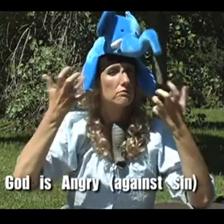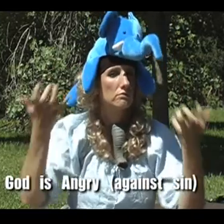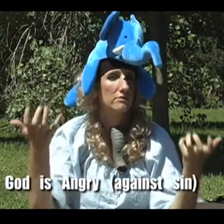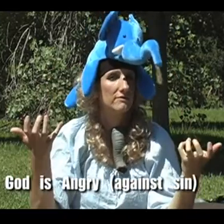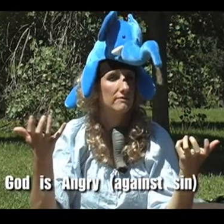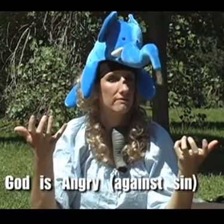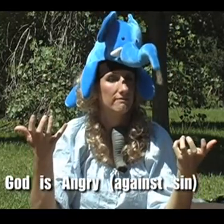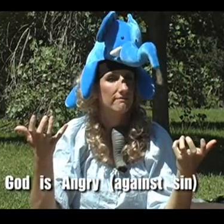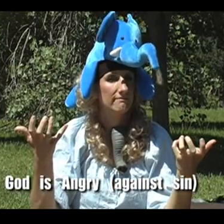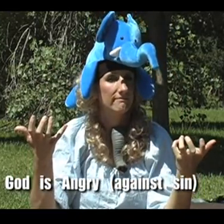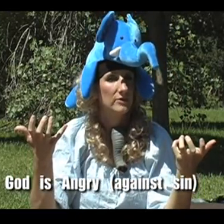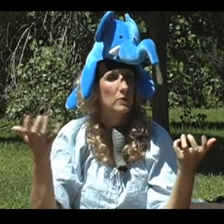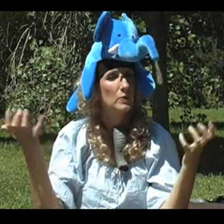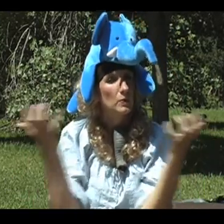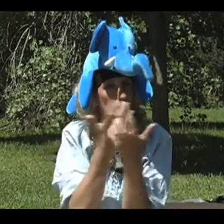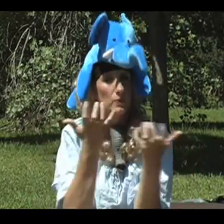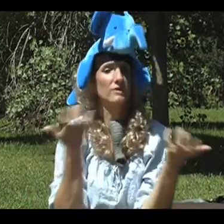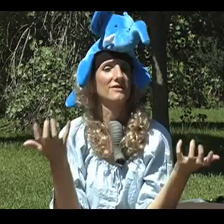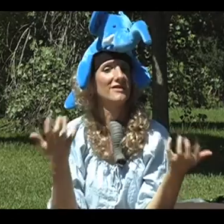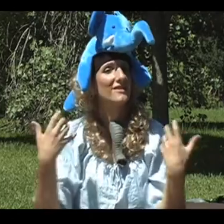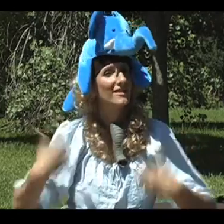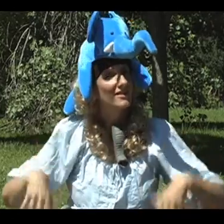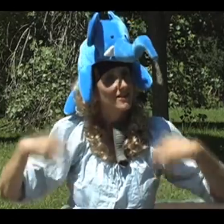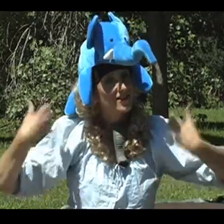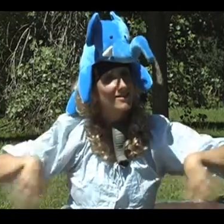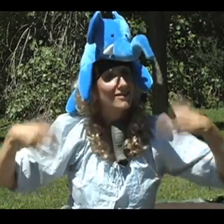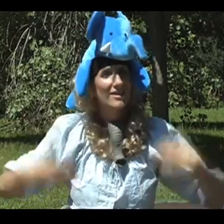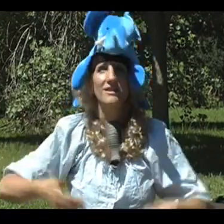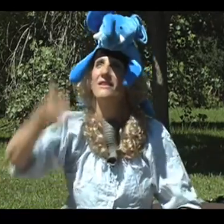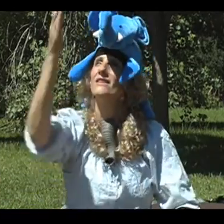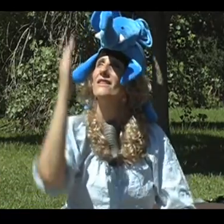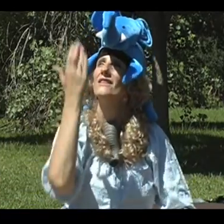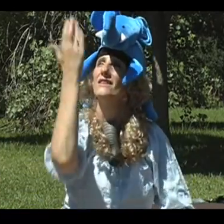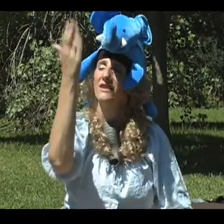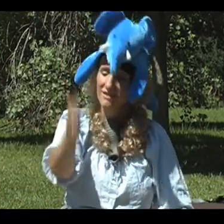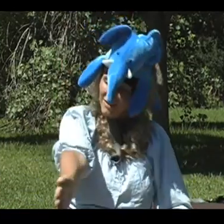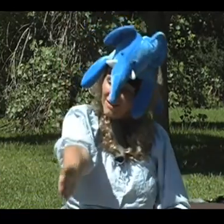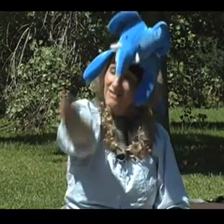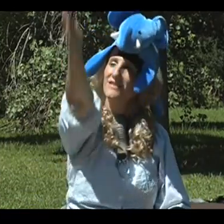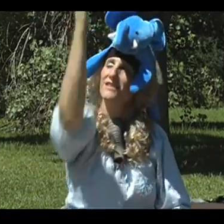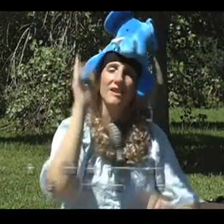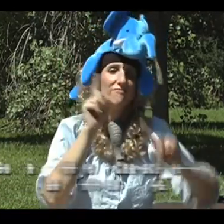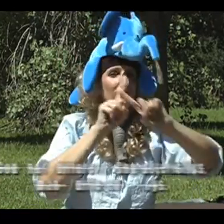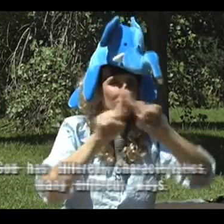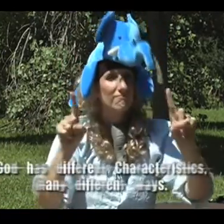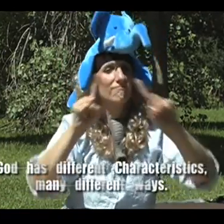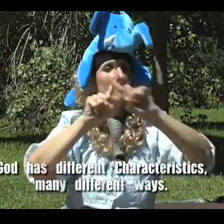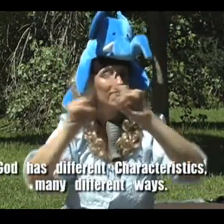He's angry against sin. Wow. Wow. He's awesome. God has so